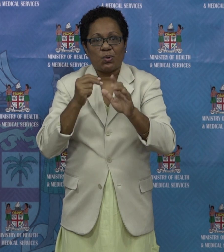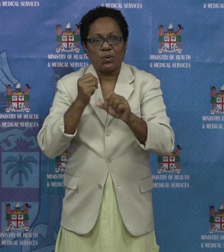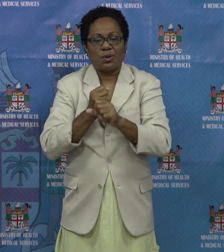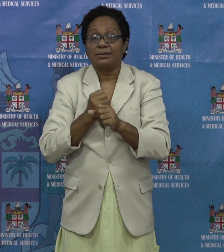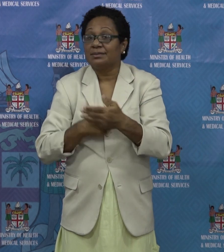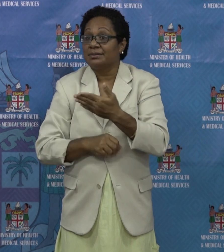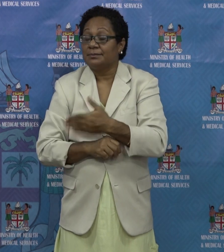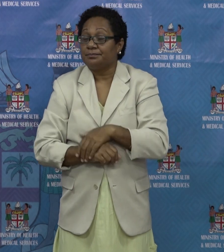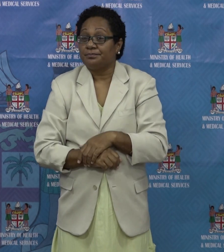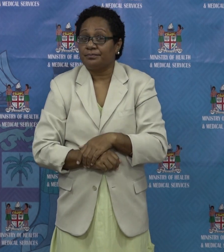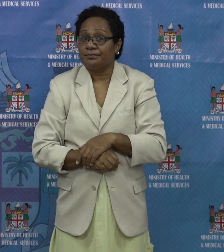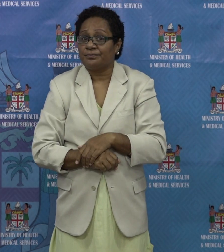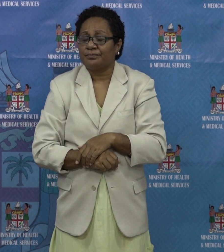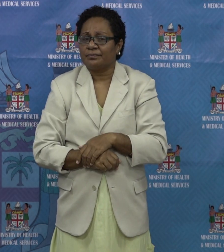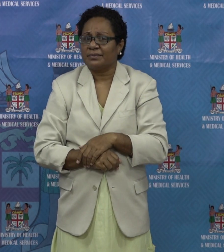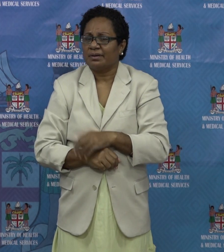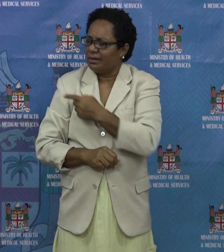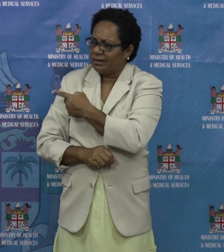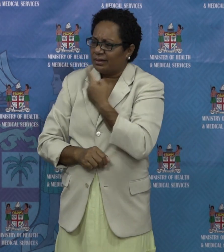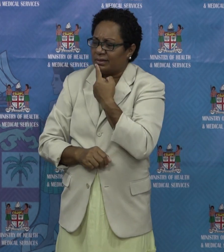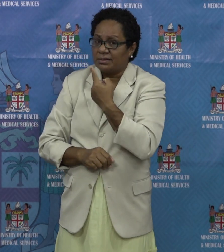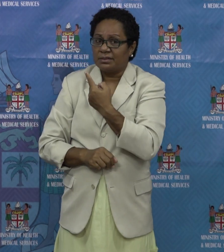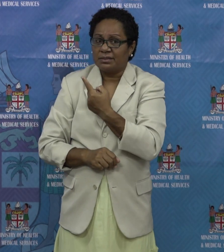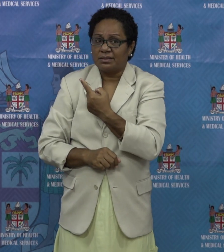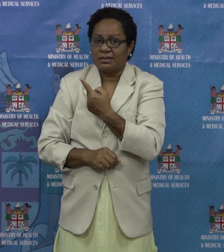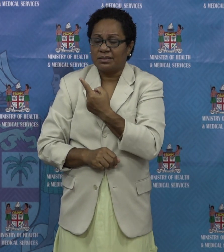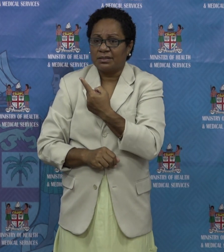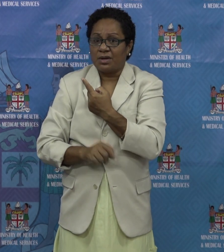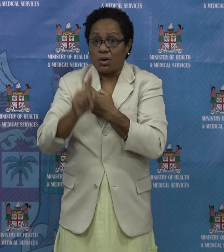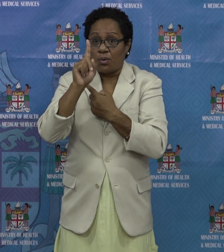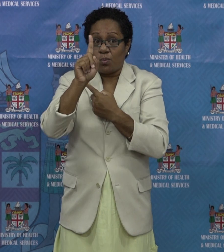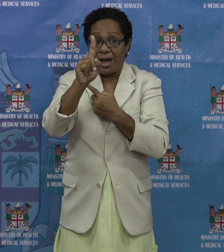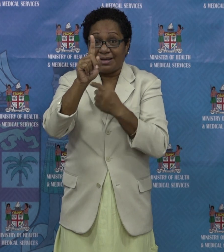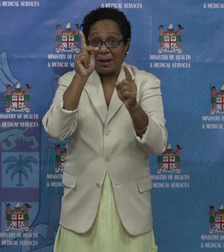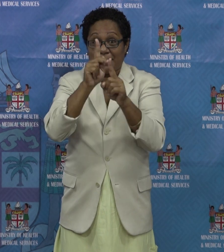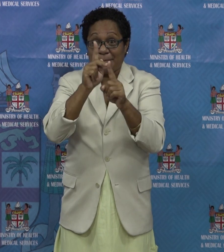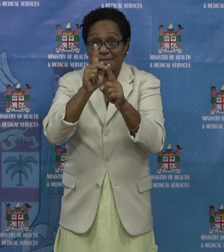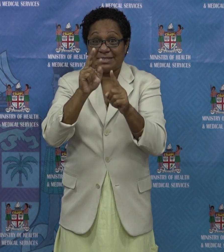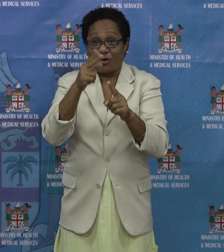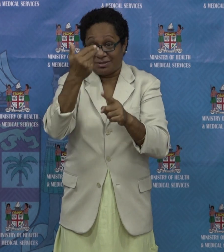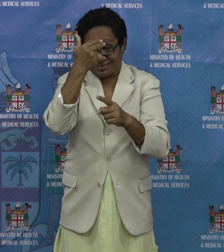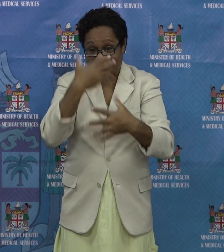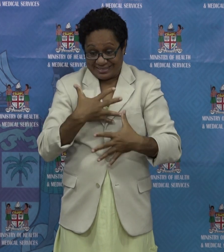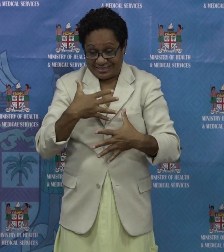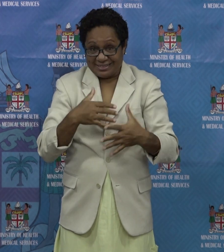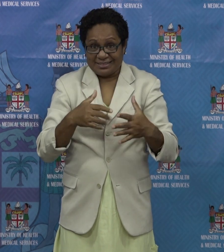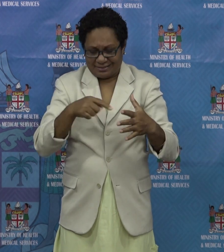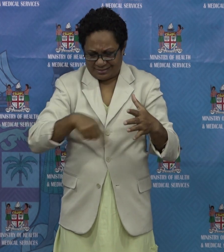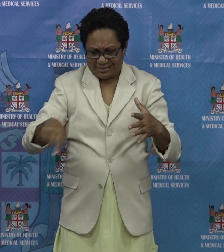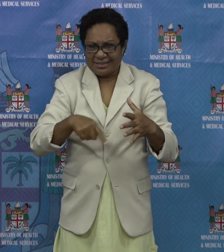Dr. Fong, you mentioned how one of the targets for the screening this weekend is